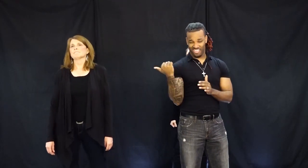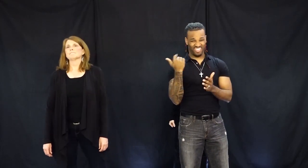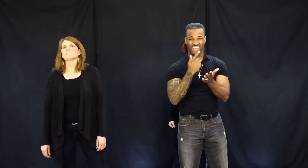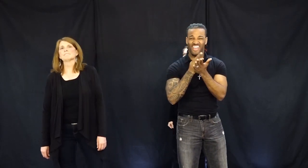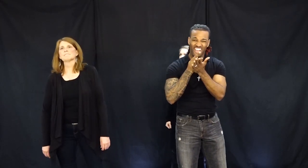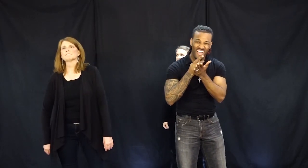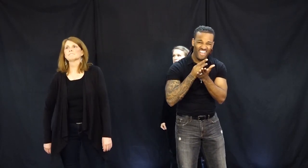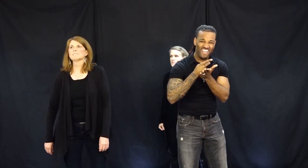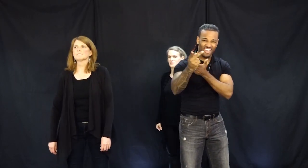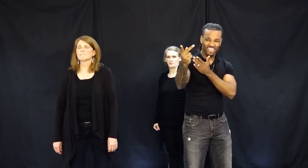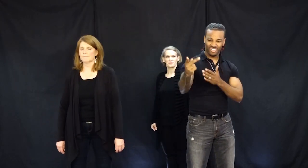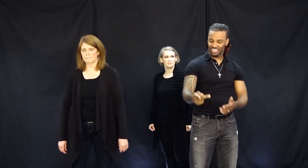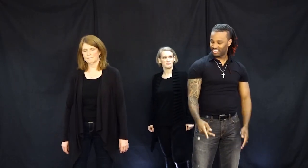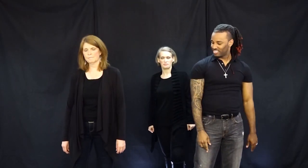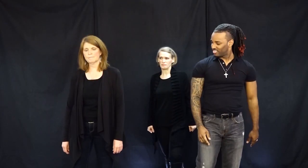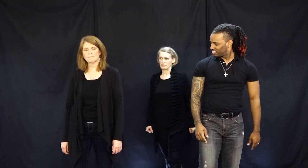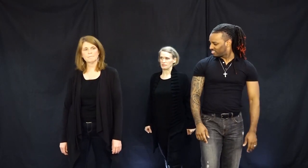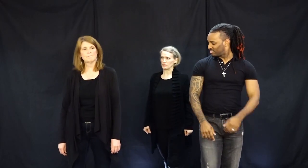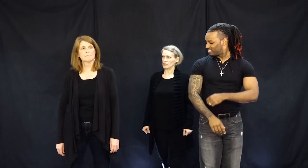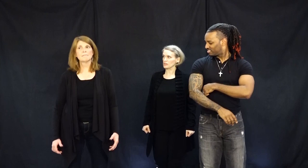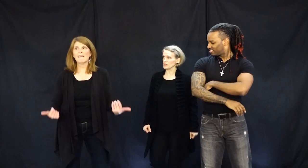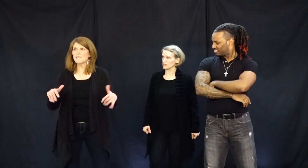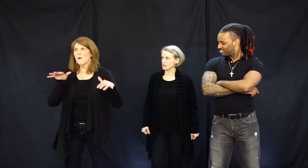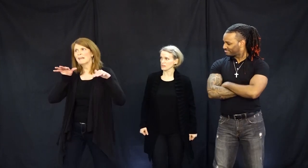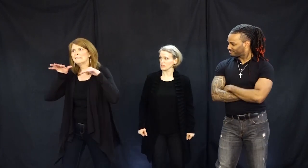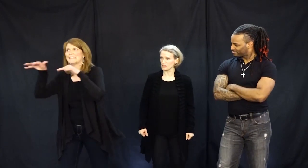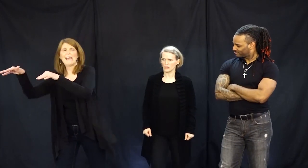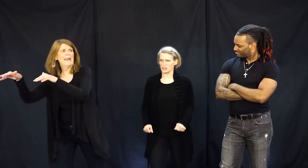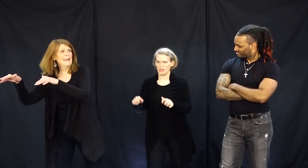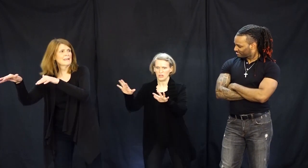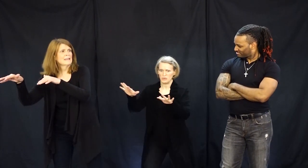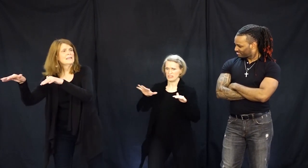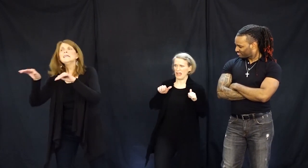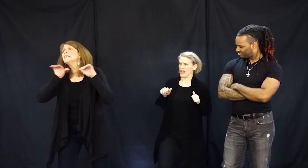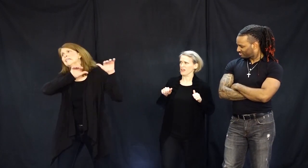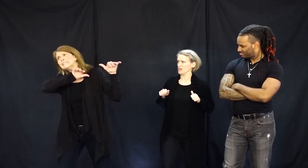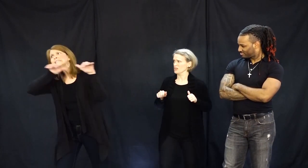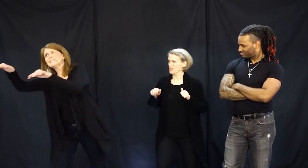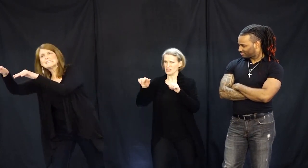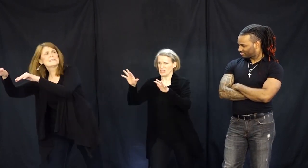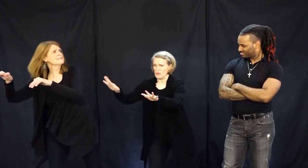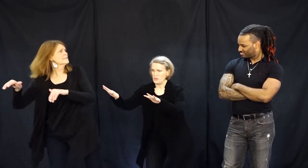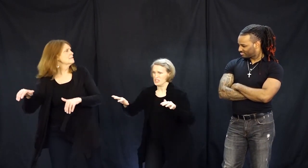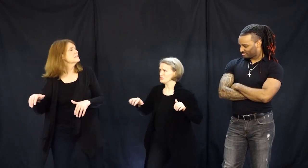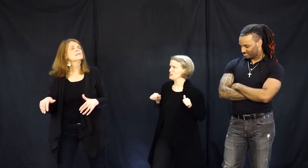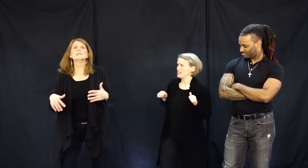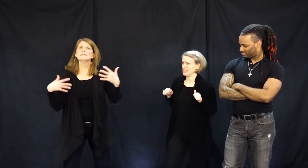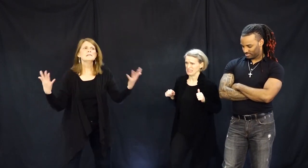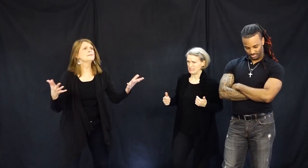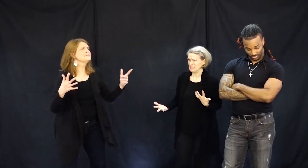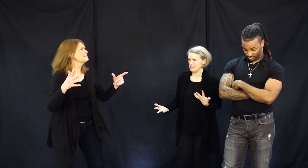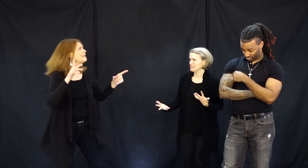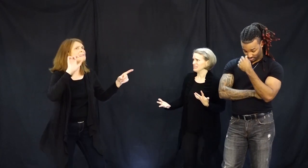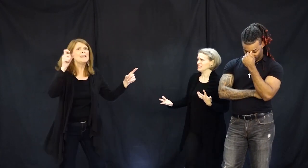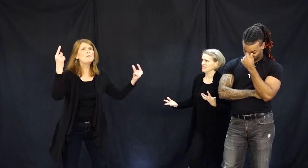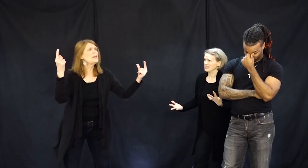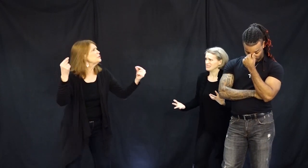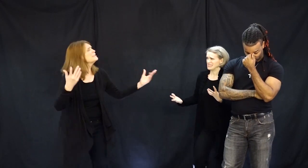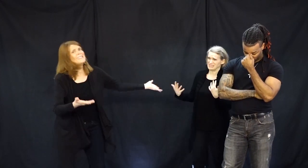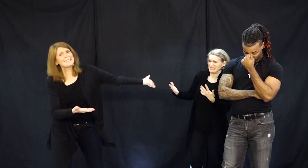at the Battle of Monmouth. Everyone attack! Retreat! Attack! Retreat! speed. What are you doing, Lee? Get back on your feet!